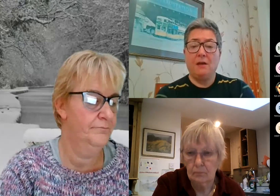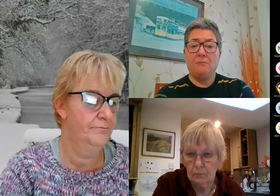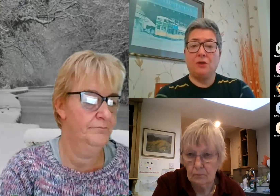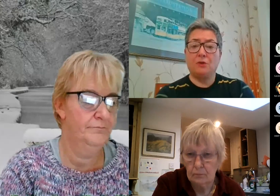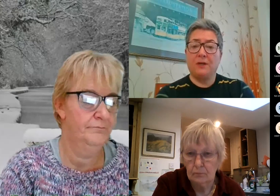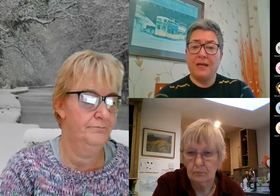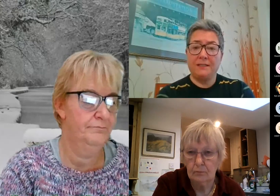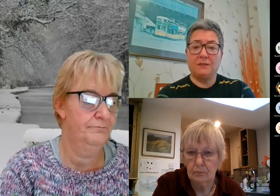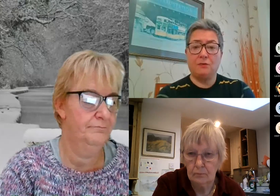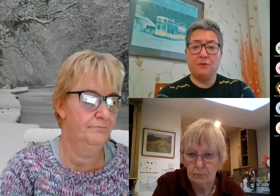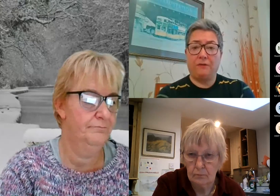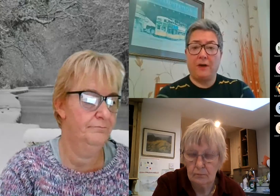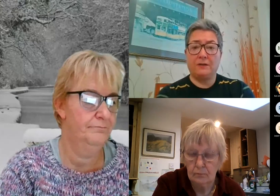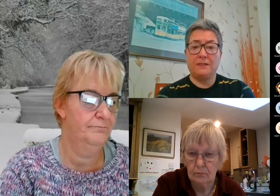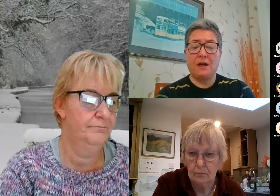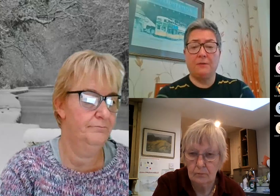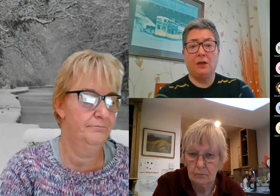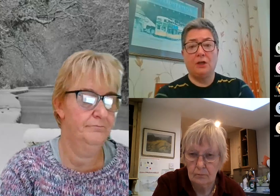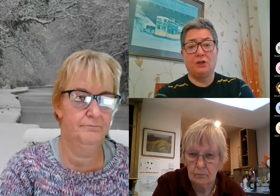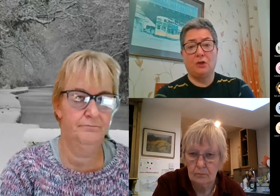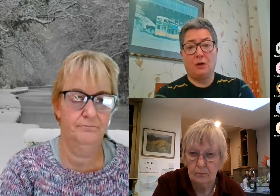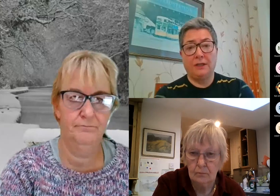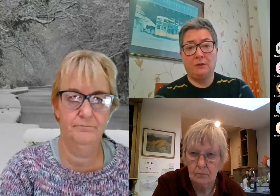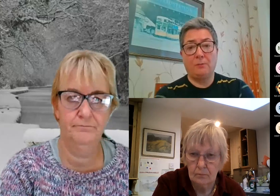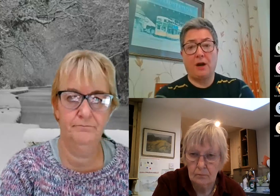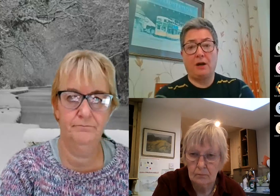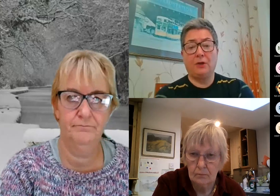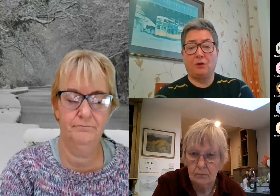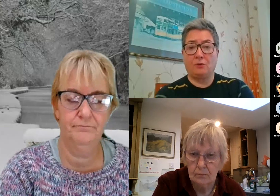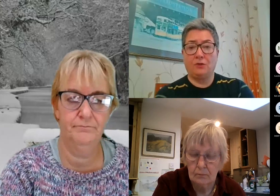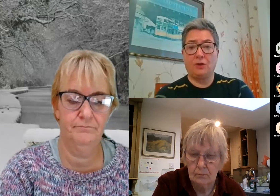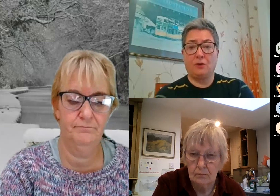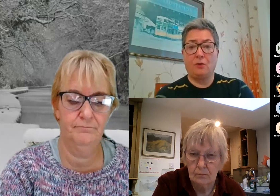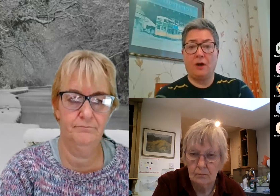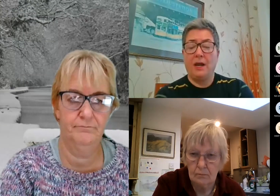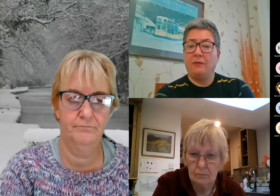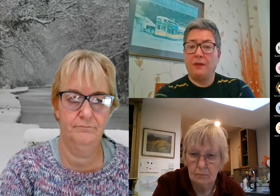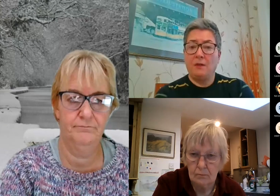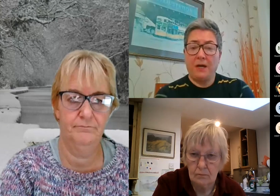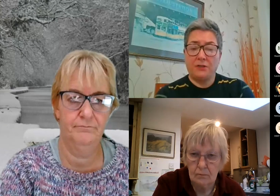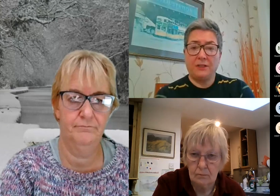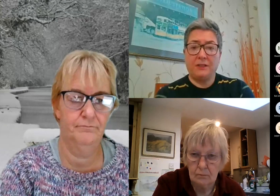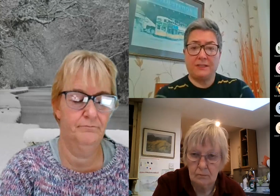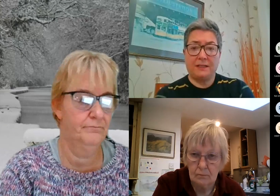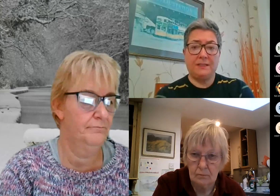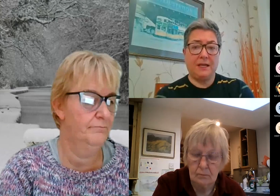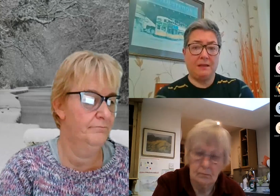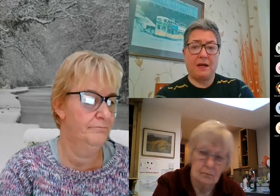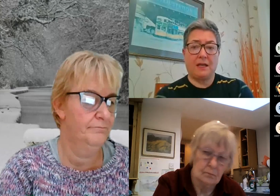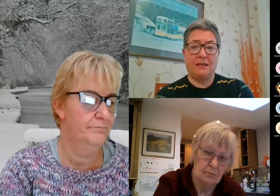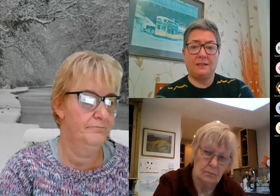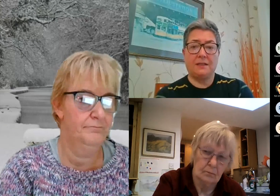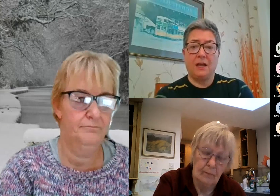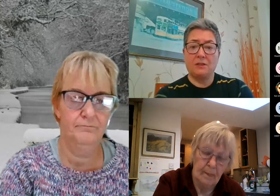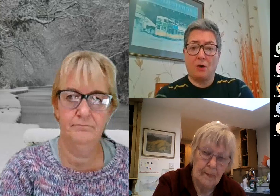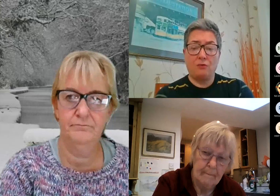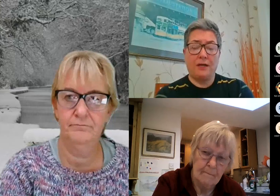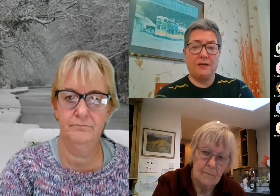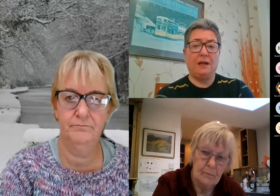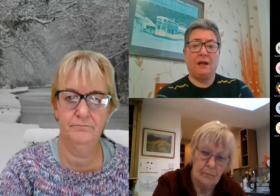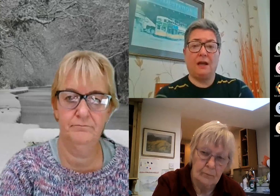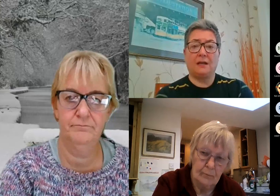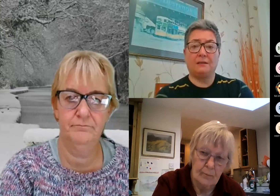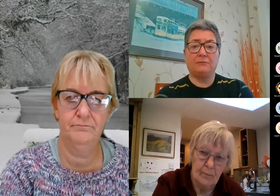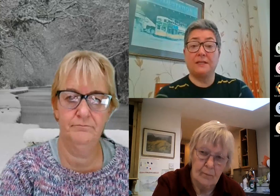first place. Because when cases go as far as coming to our legal department or going to court, then the person that's had to take that case